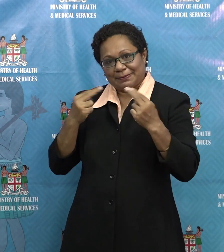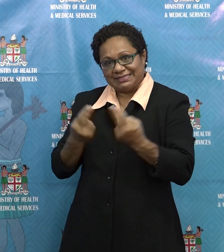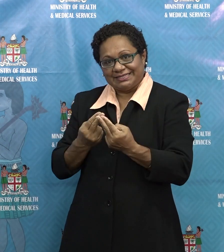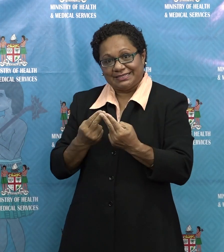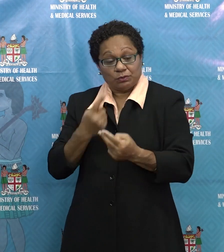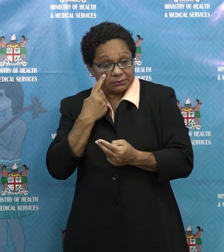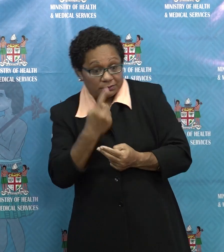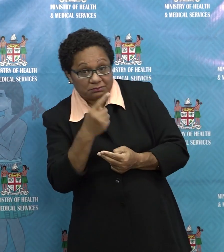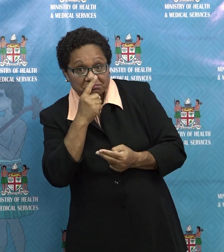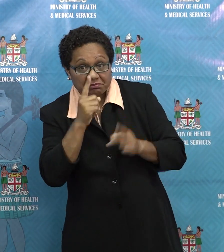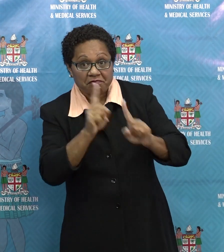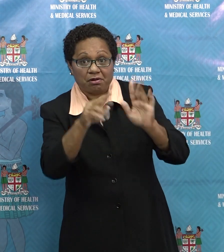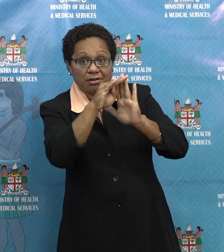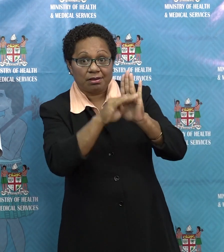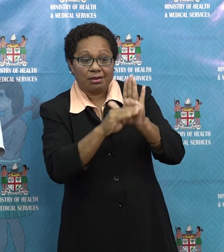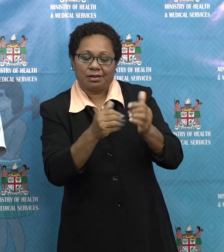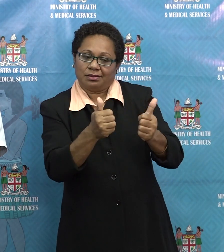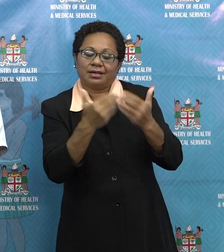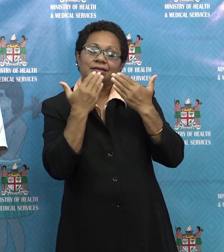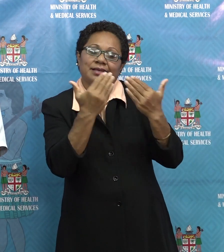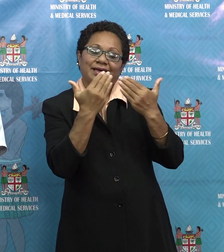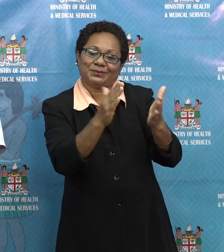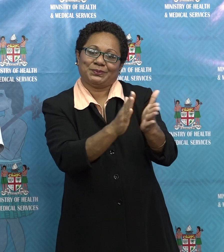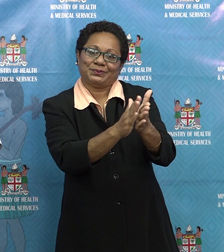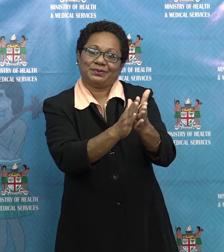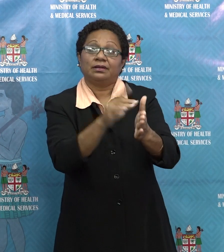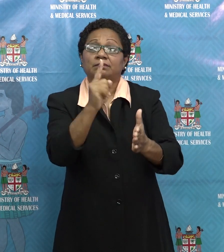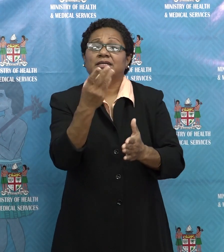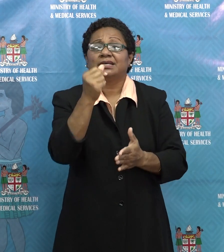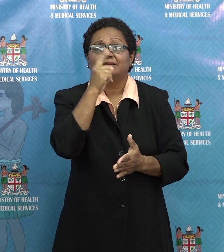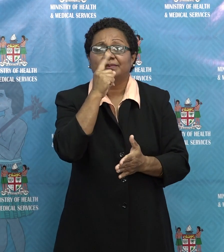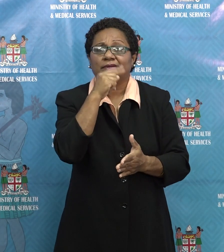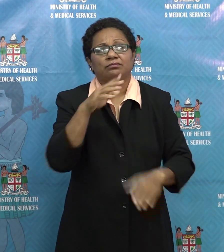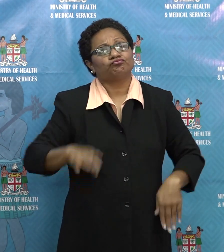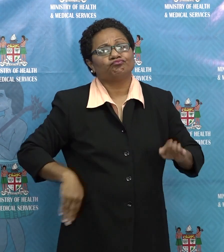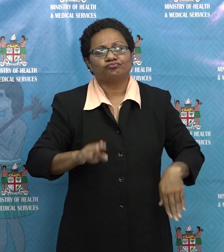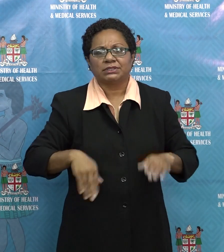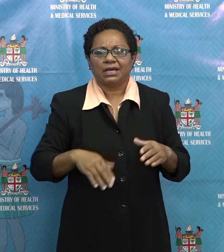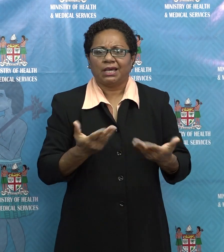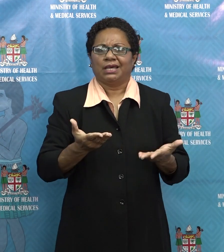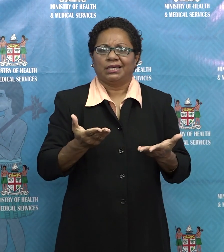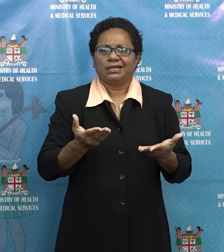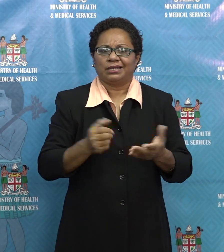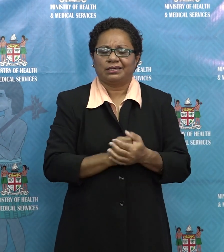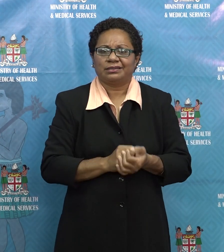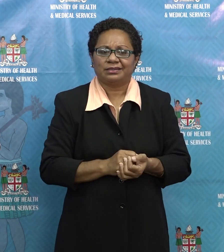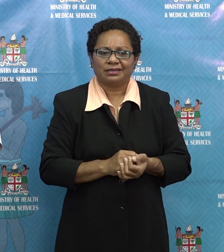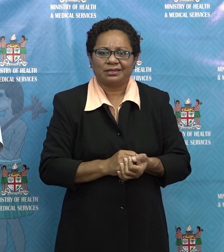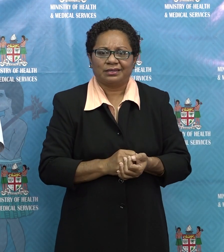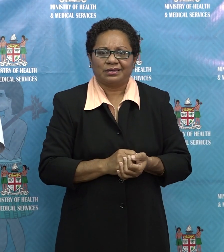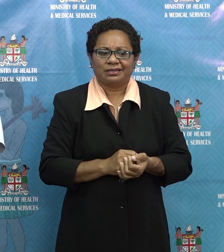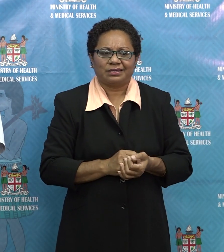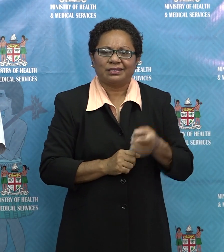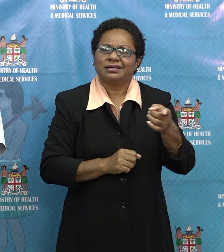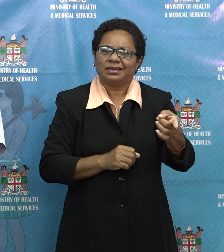you. But too many of us are still pretending as if there is no threat in our midst. As if the world is